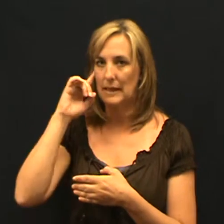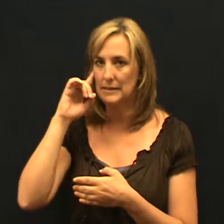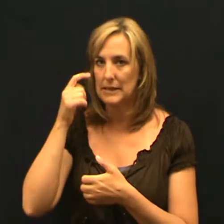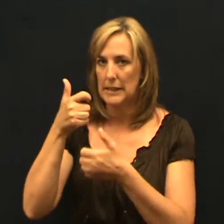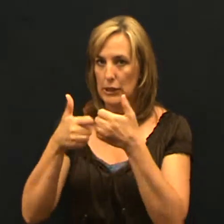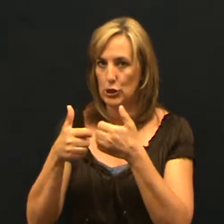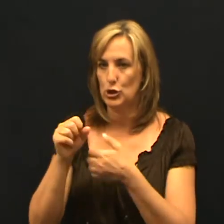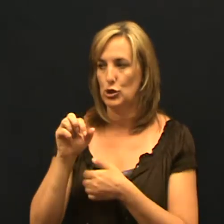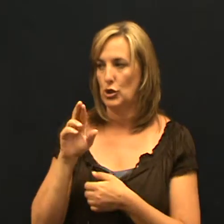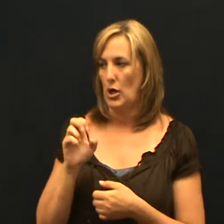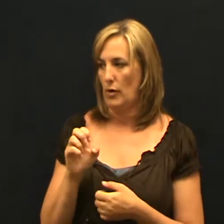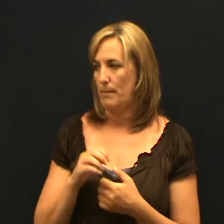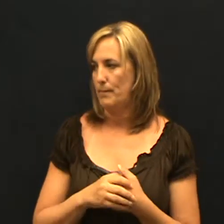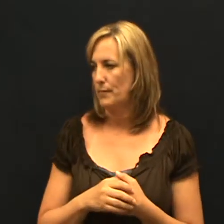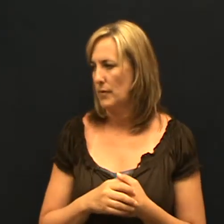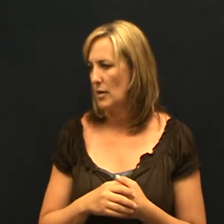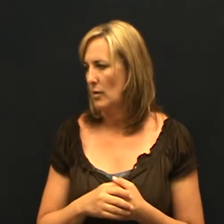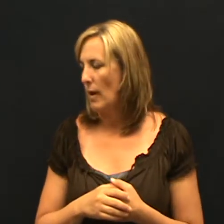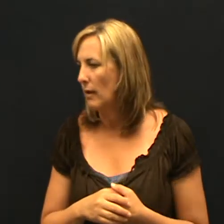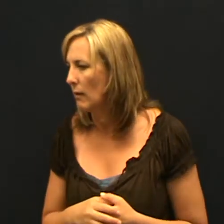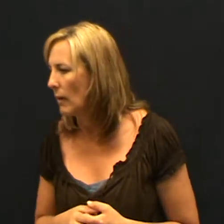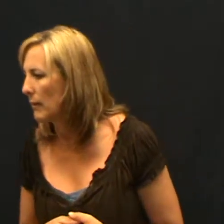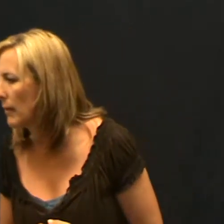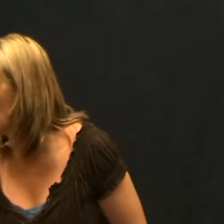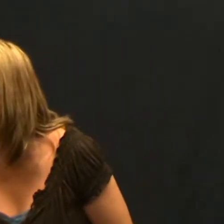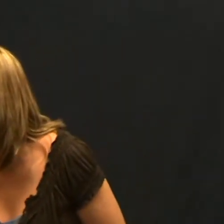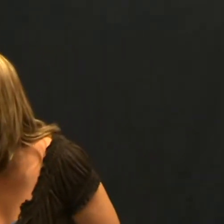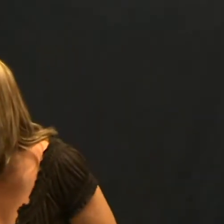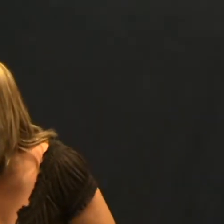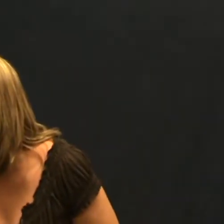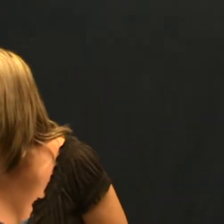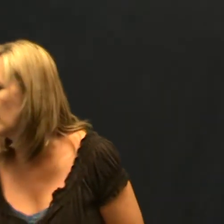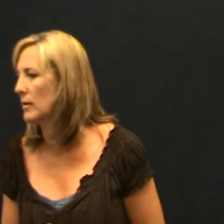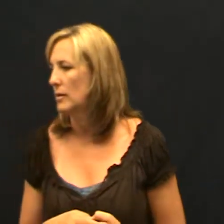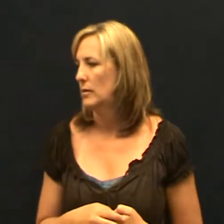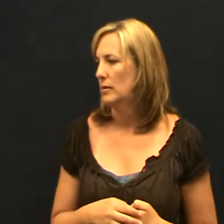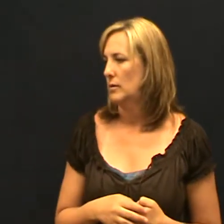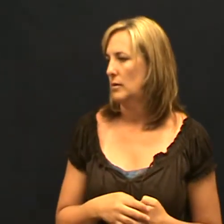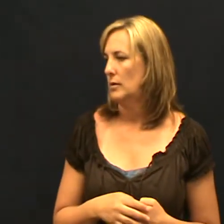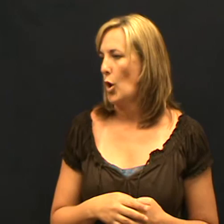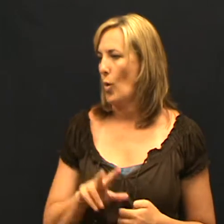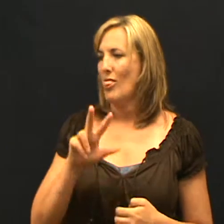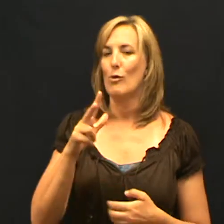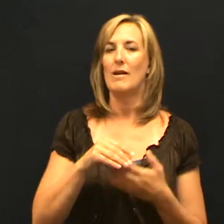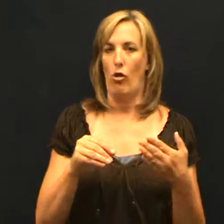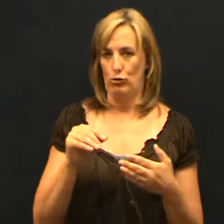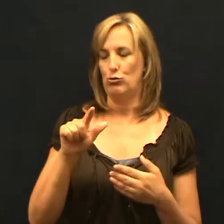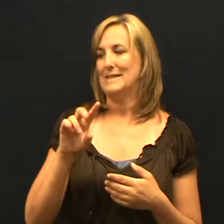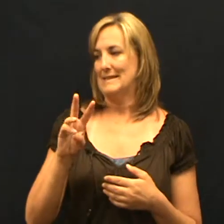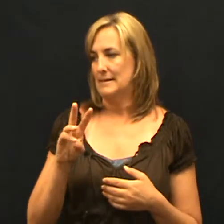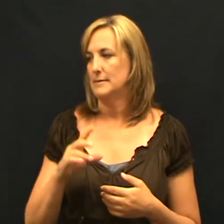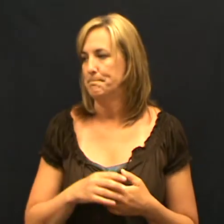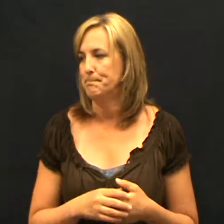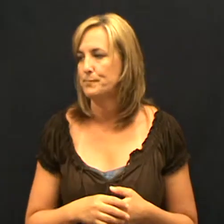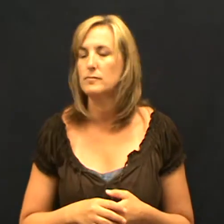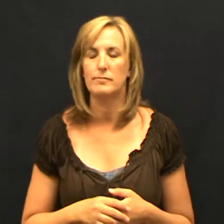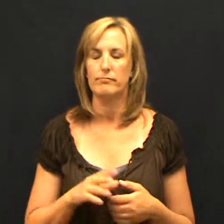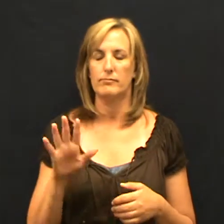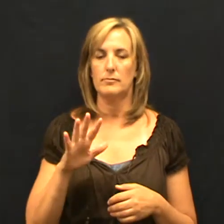was 14.9% return versus return on equity for PepsiCo of 34.8%. Now, some of